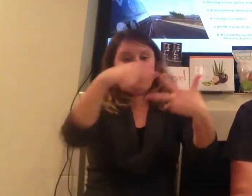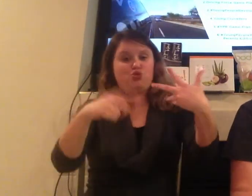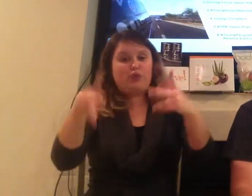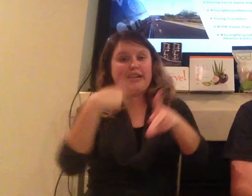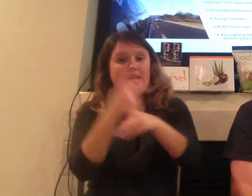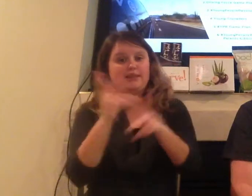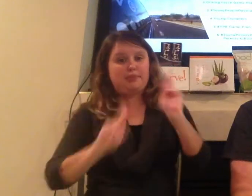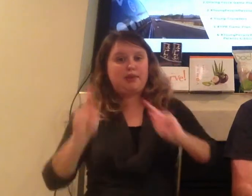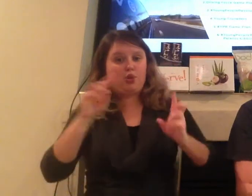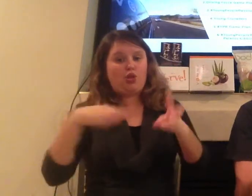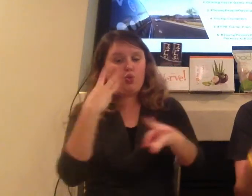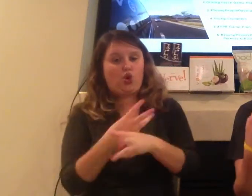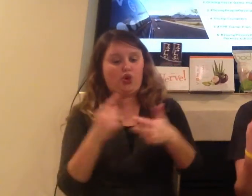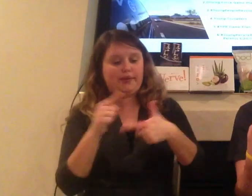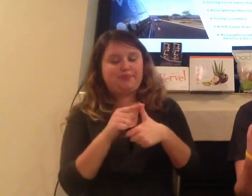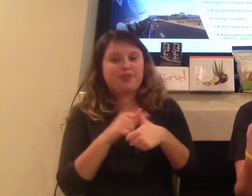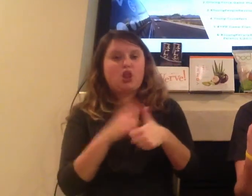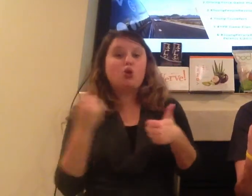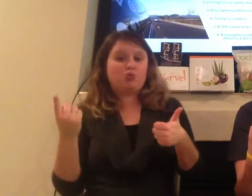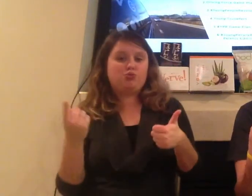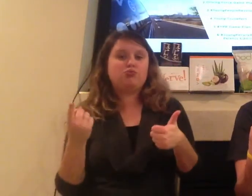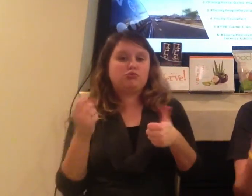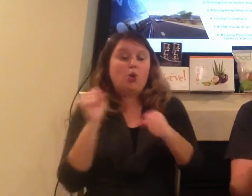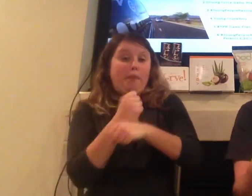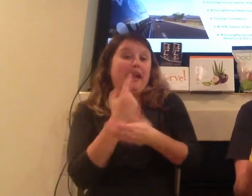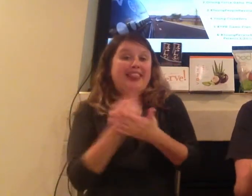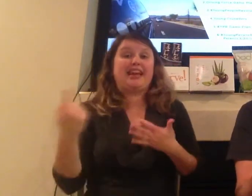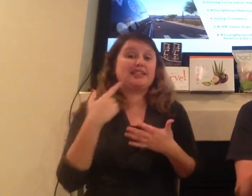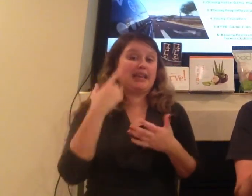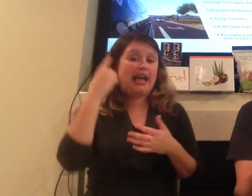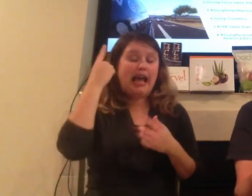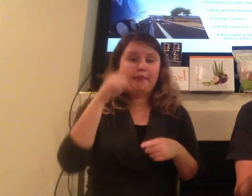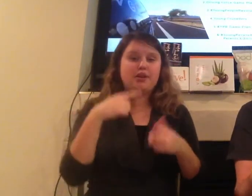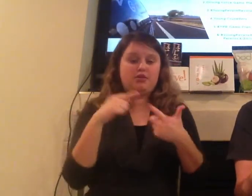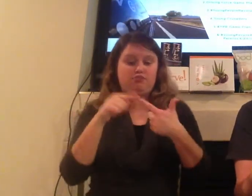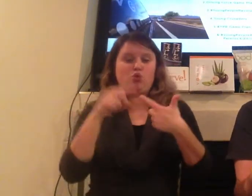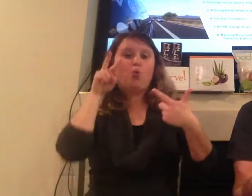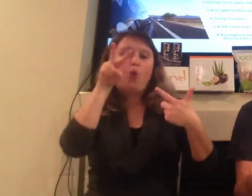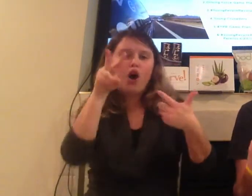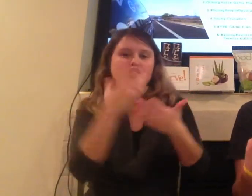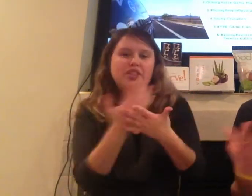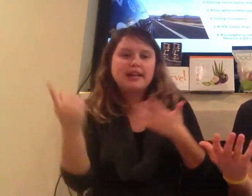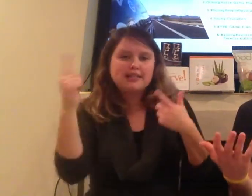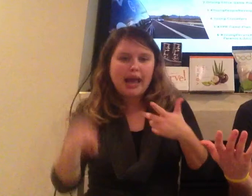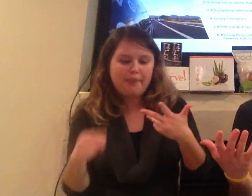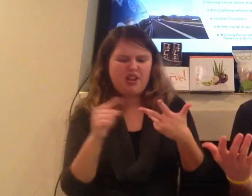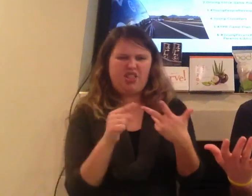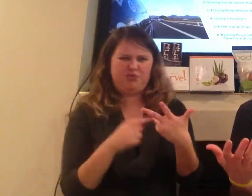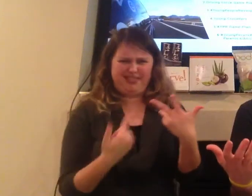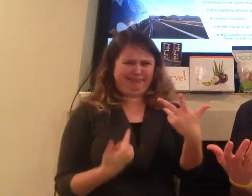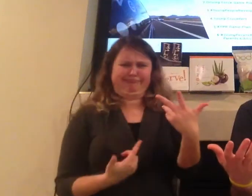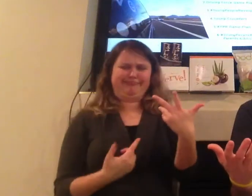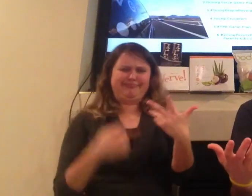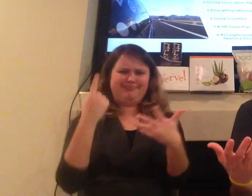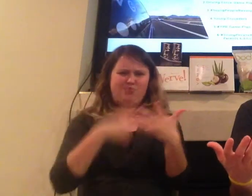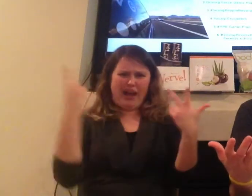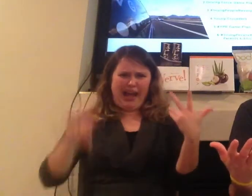world. Those who make things happen, those who watch things happen, and those who go, what the heck just